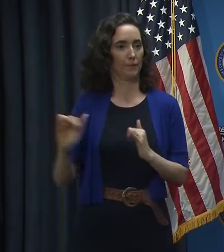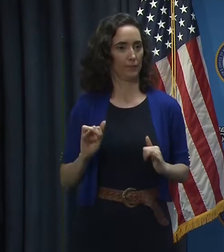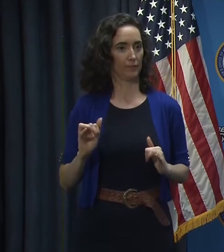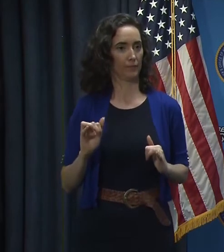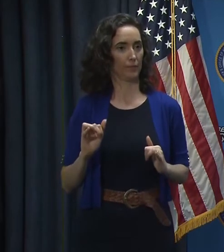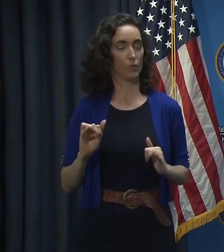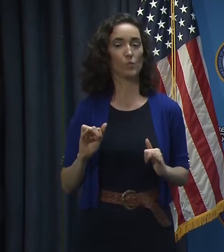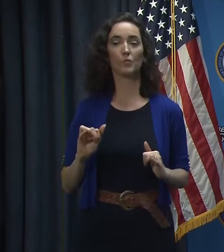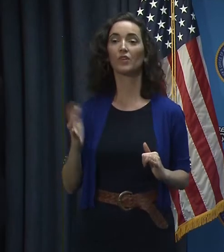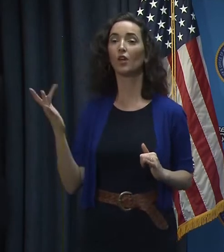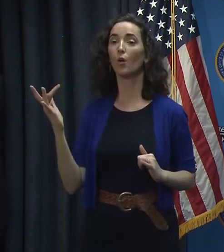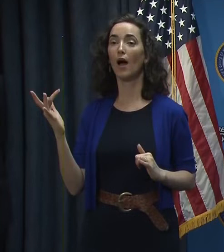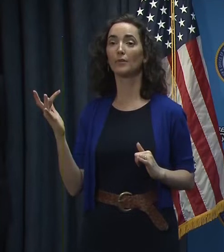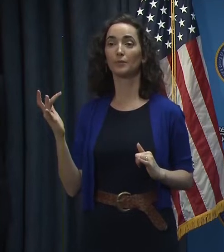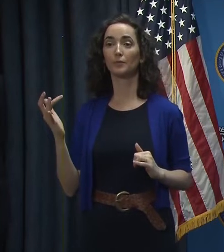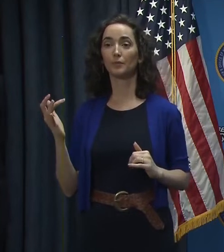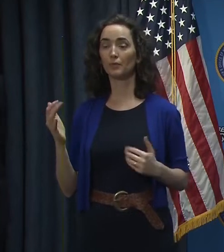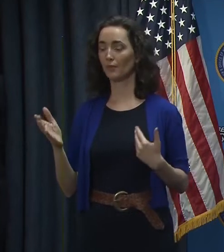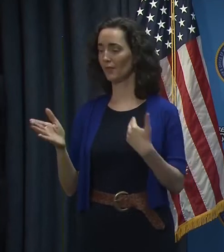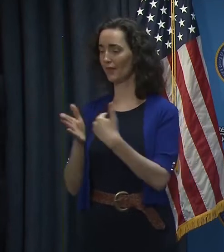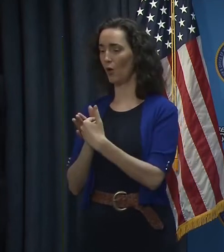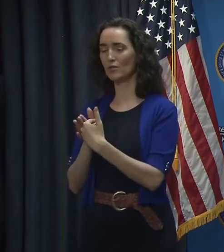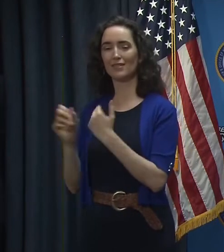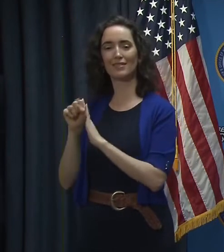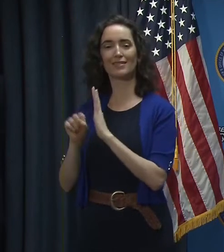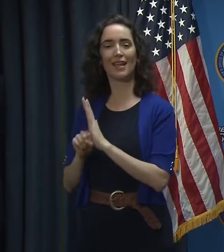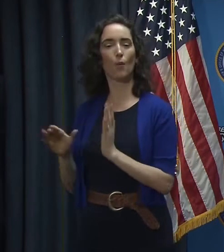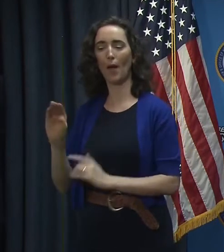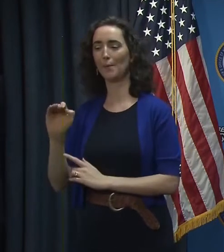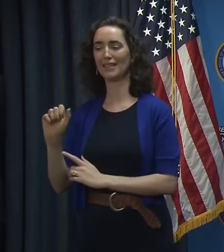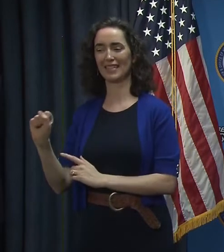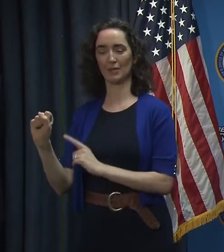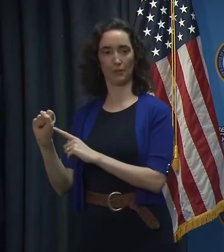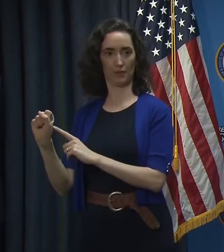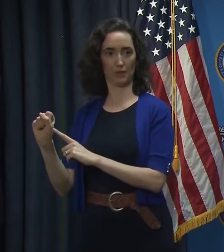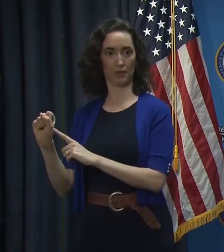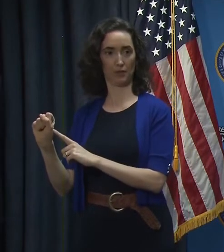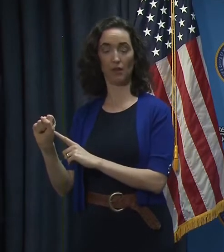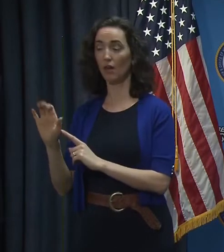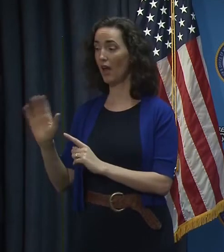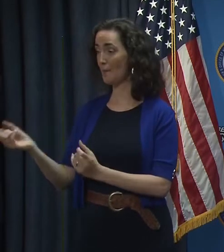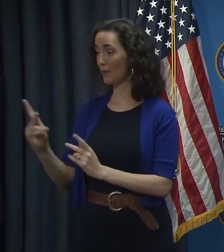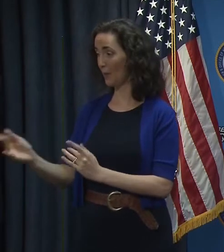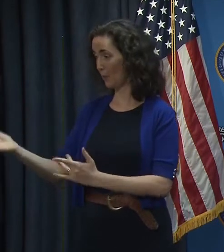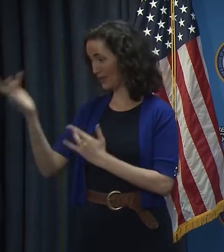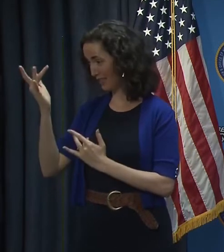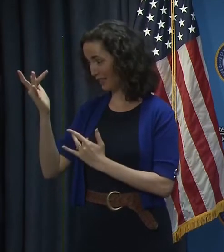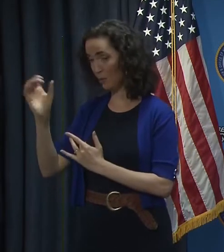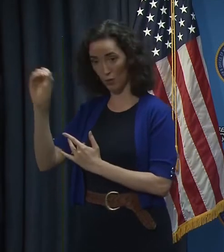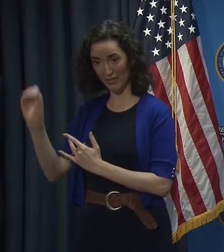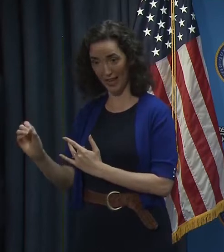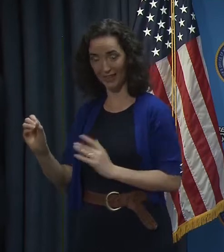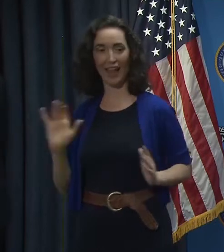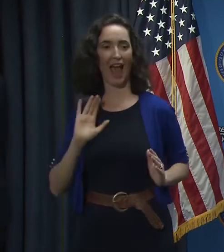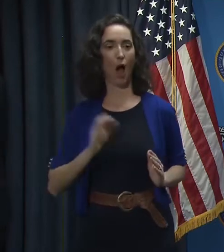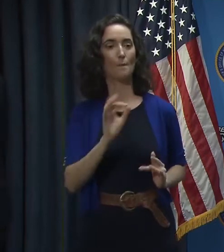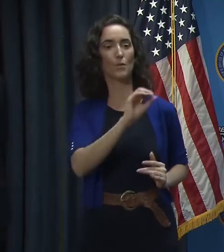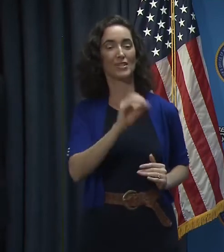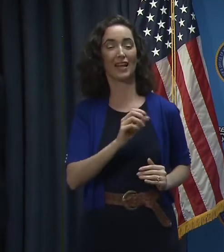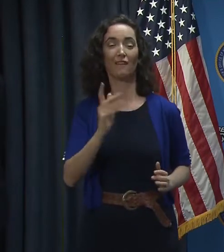The nearest neighbor we have to us is Mississippi right now. We have 4 times the per capita cases